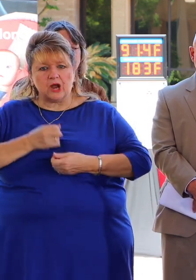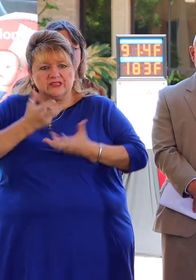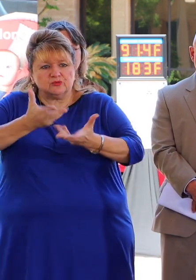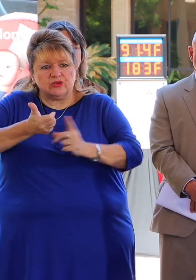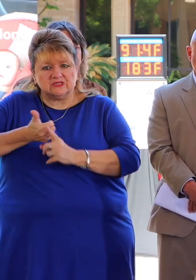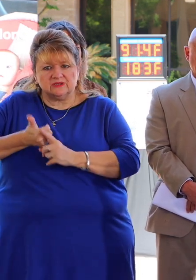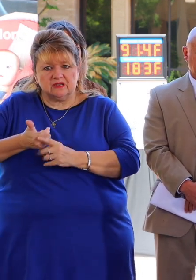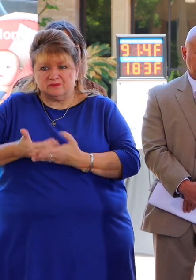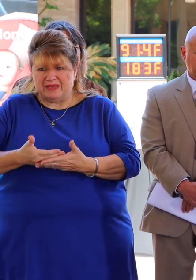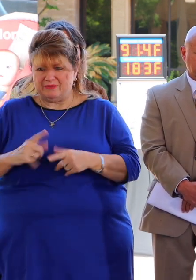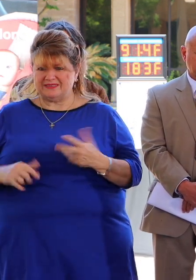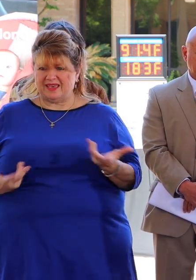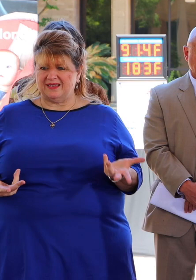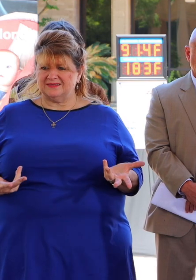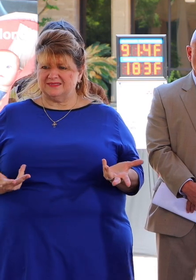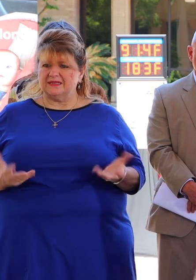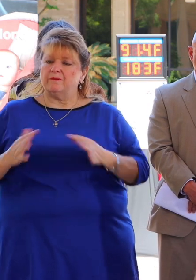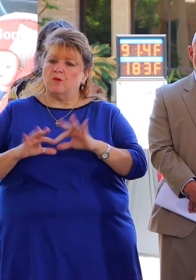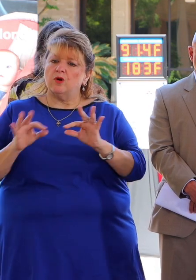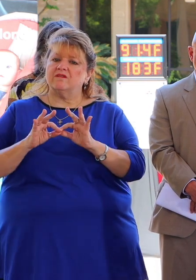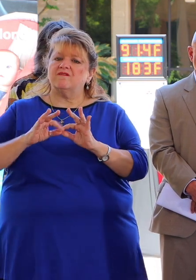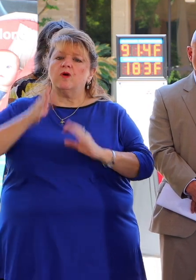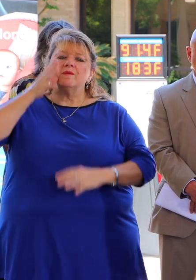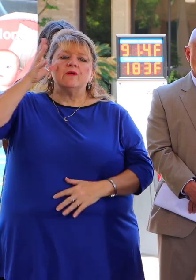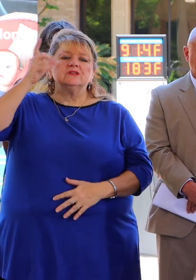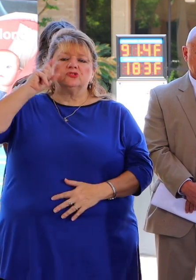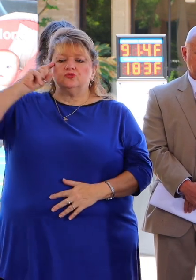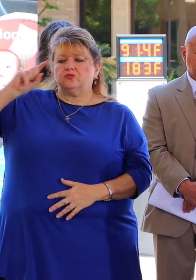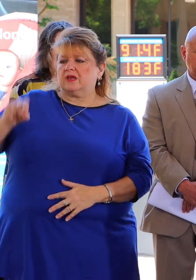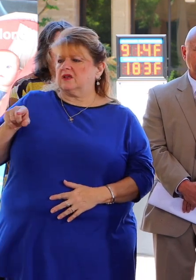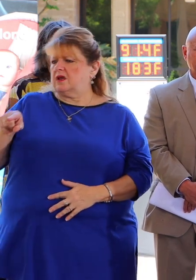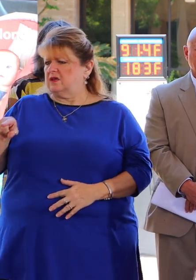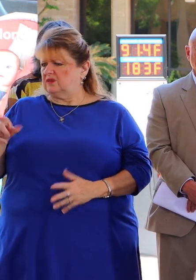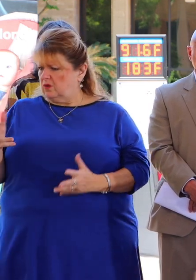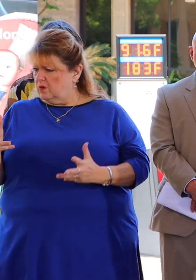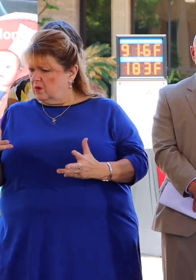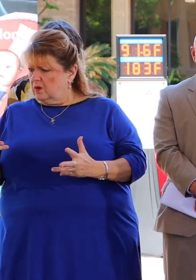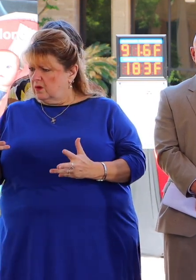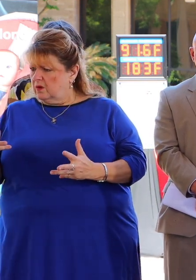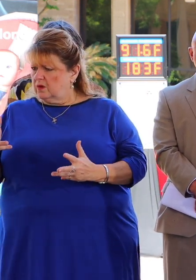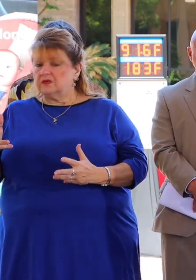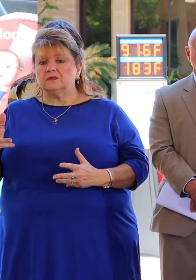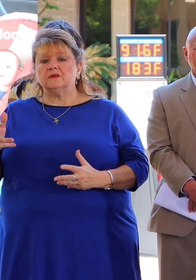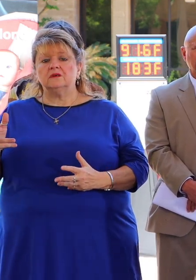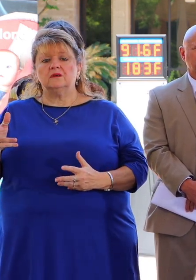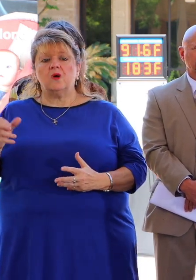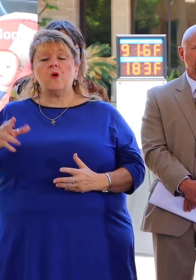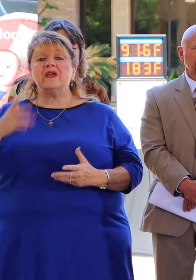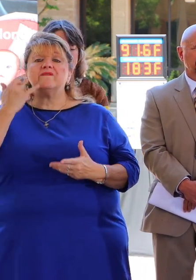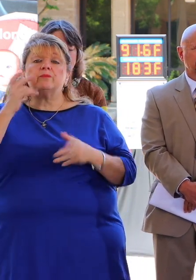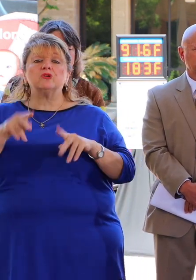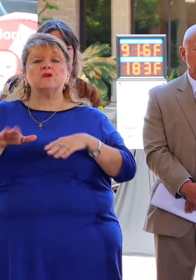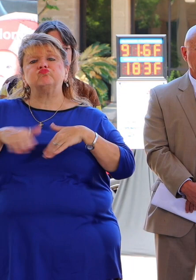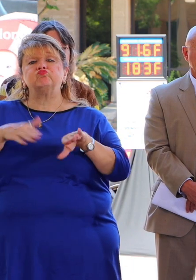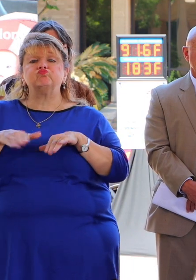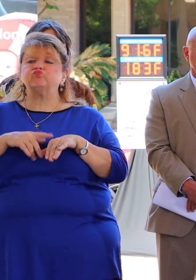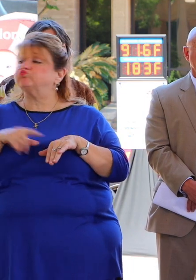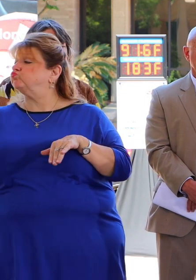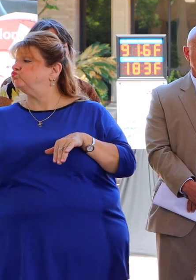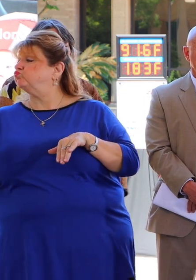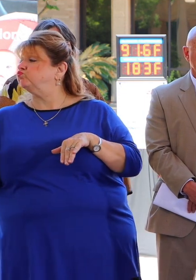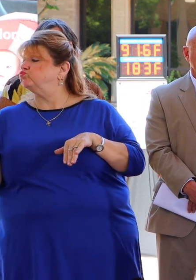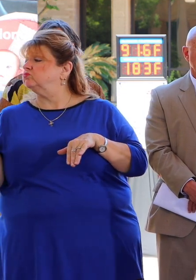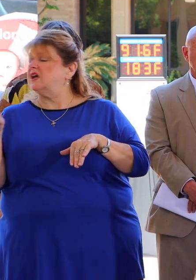So it's important also for parents to be able to recognize signs, you know, or even a passerby to recognize that if the